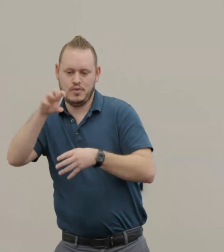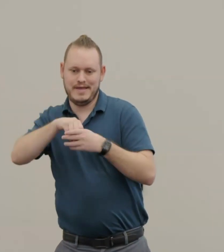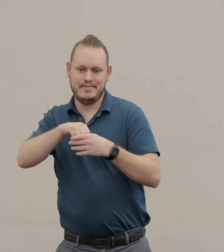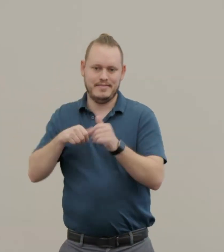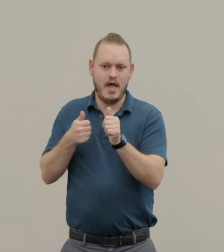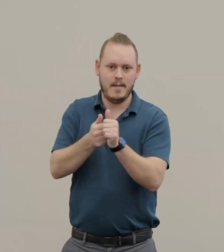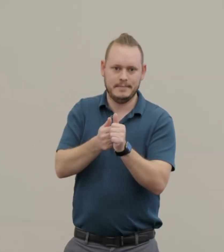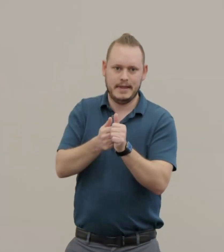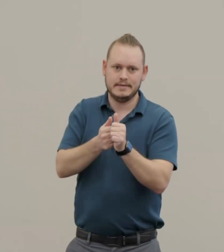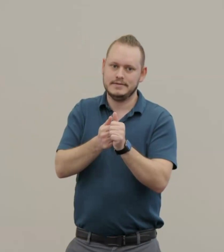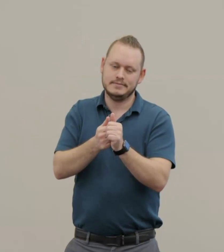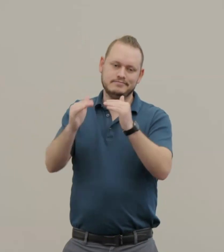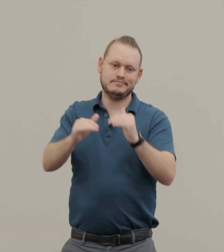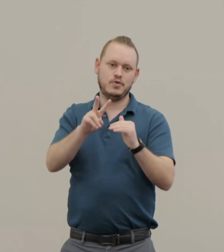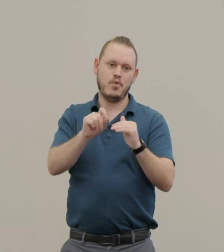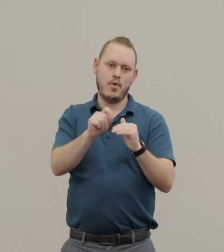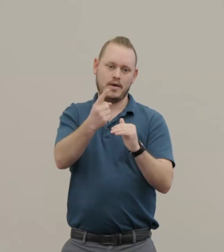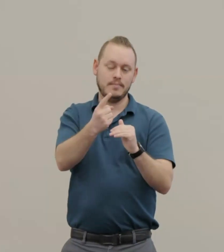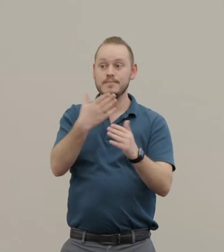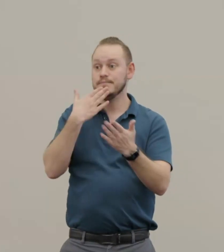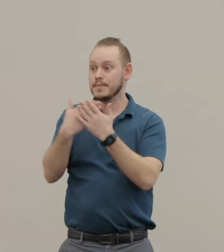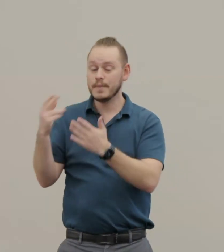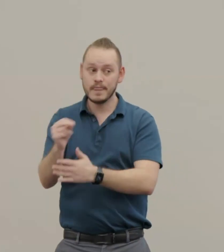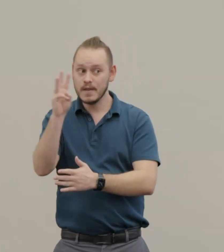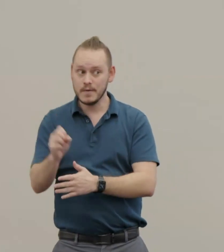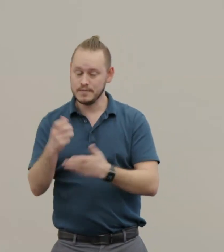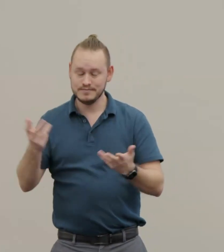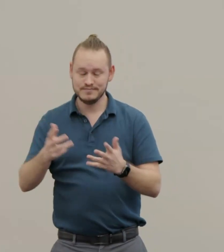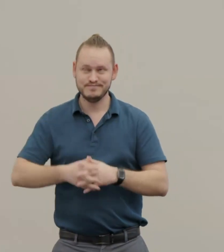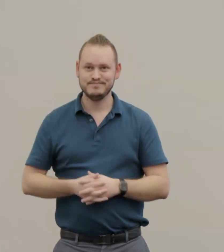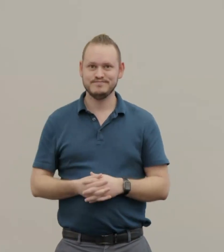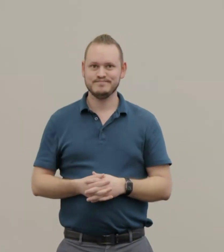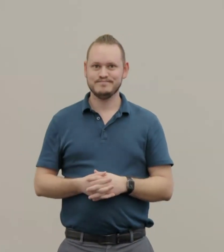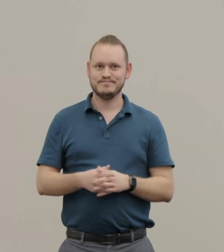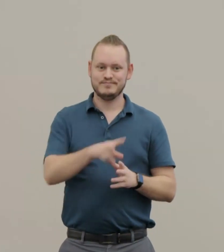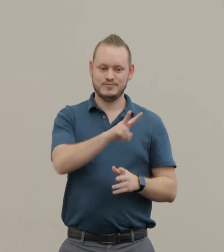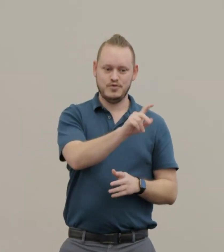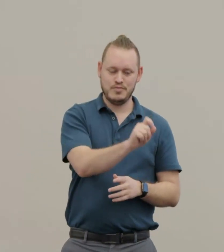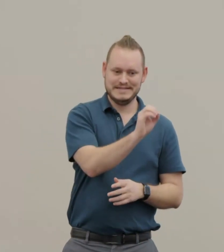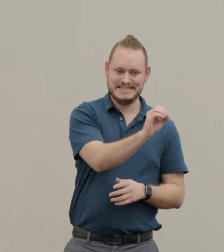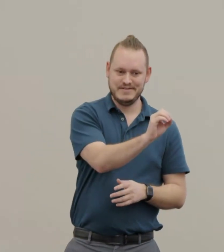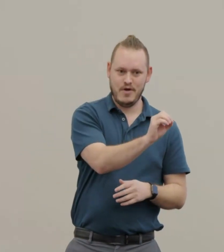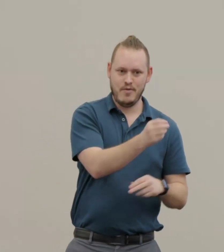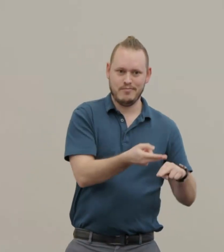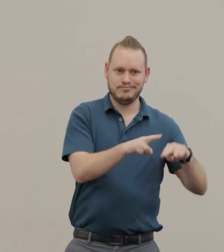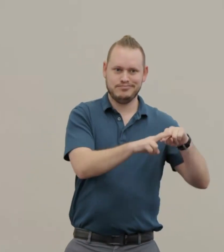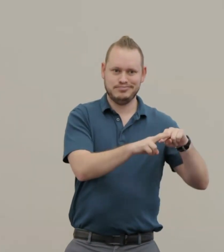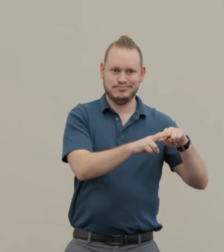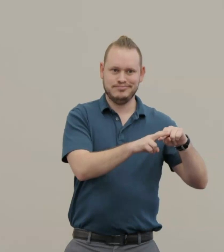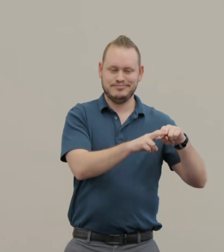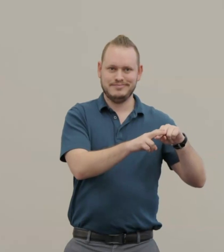II updates. The good news is the 2.0 series builds upon each